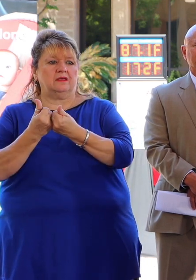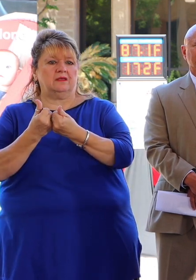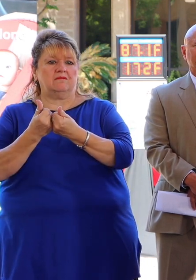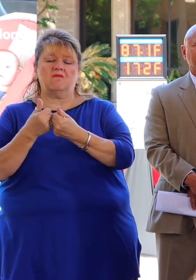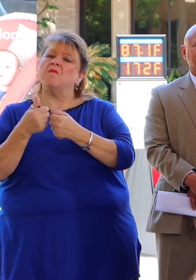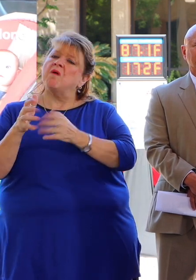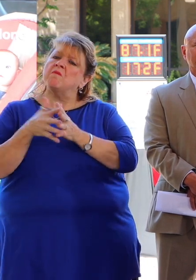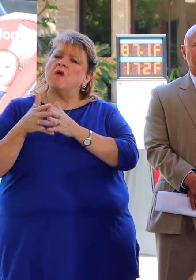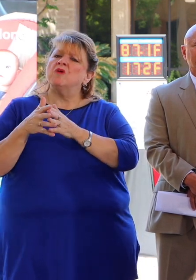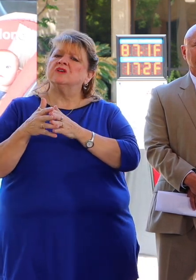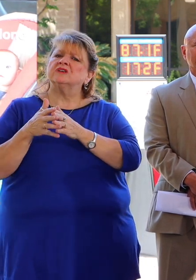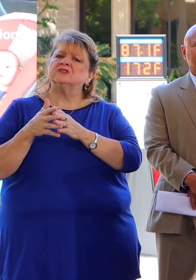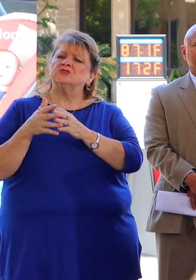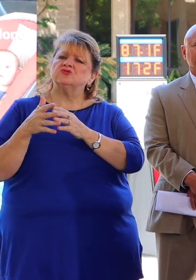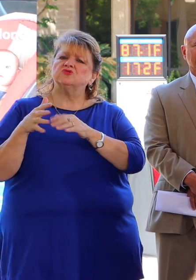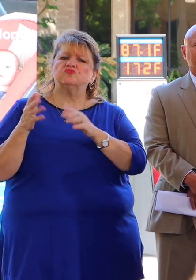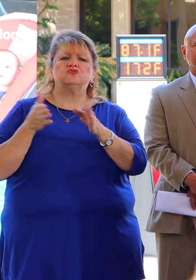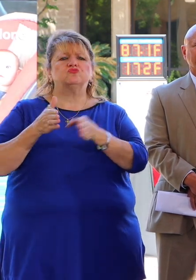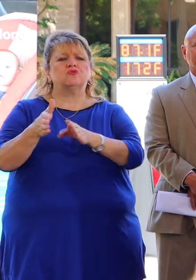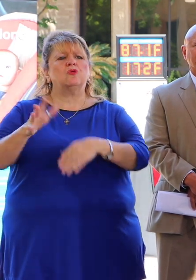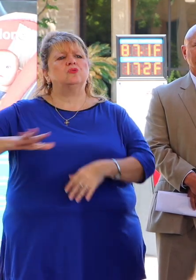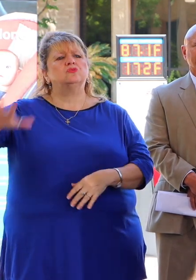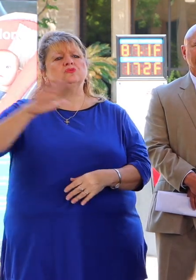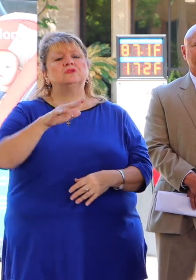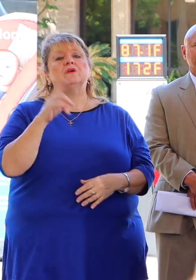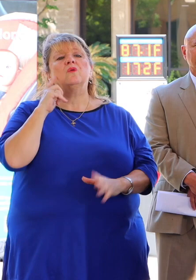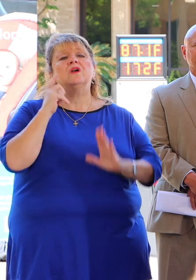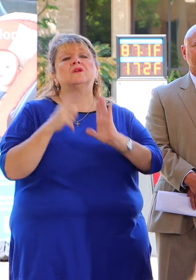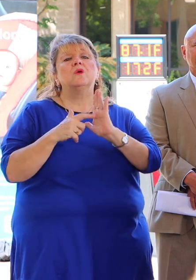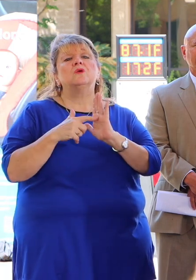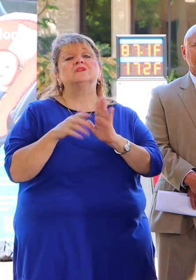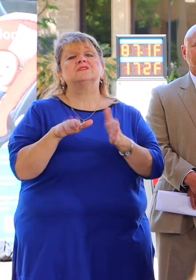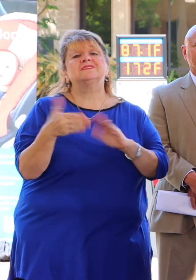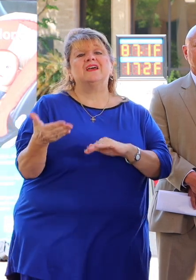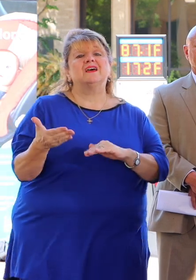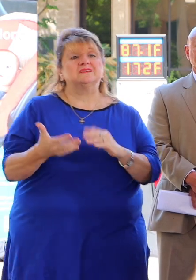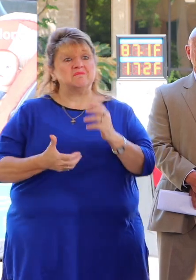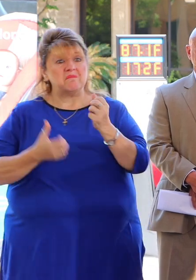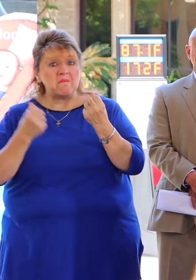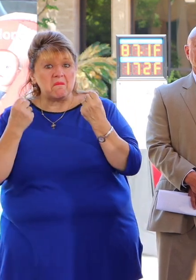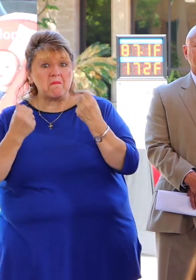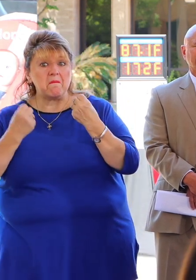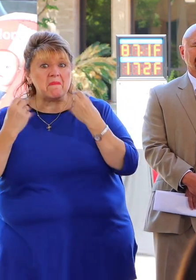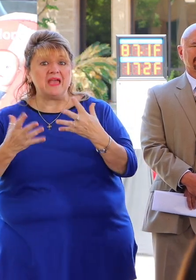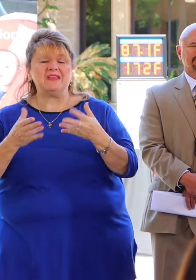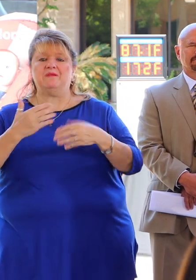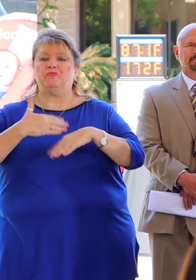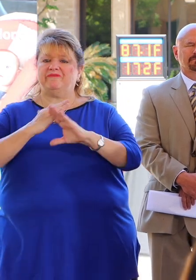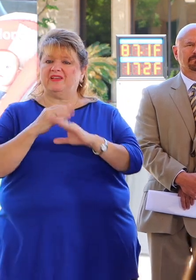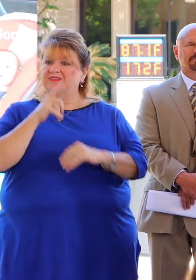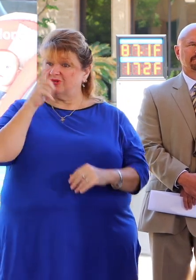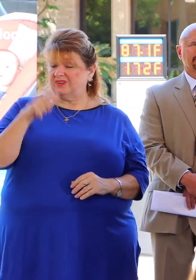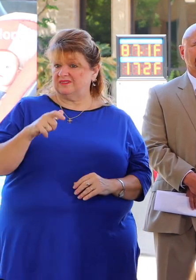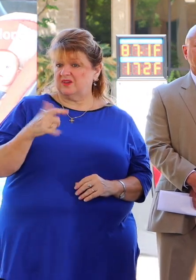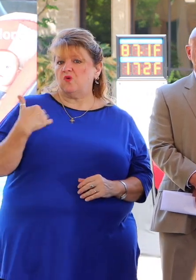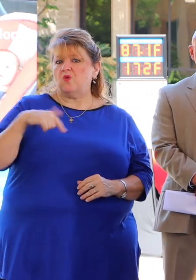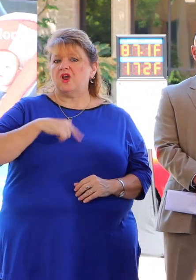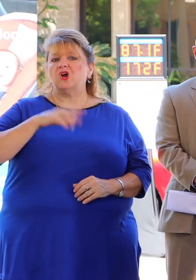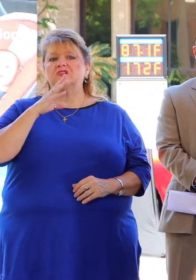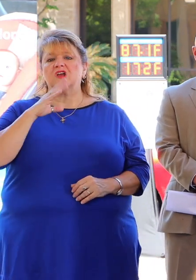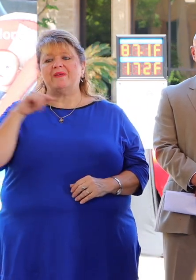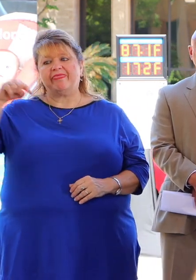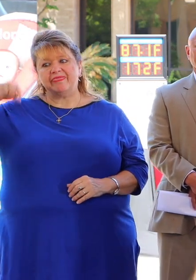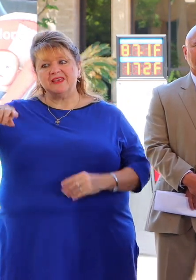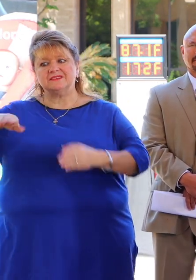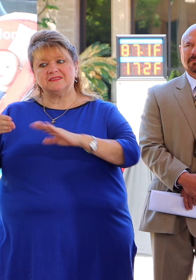America's roads. And within these deaths we see on our roads, many are preventable, and today, we are talking about